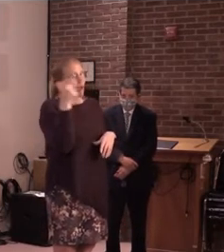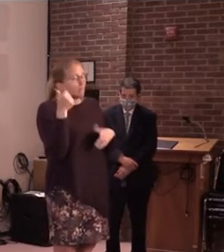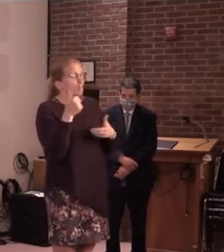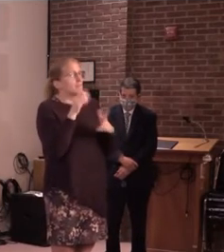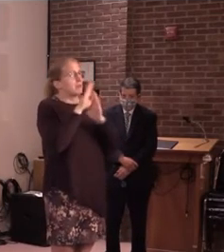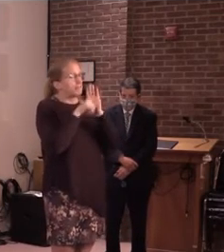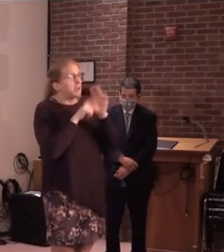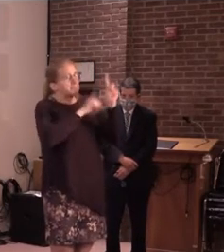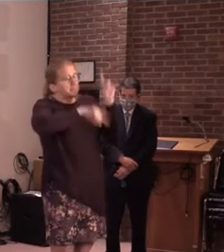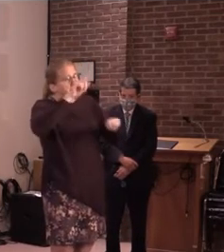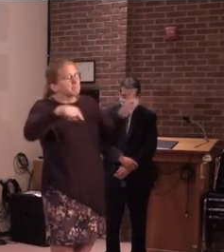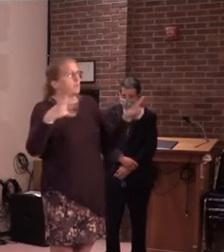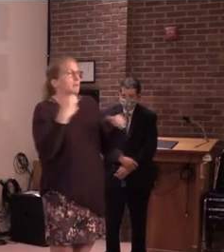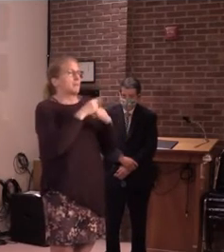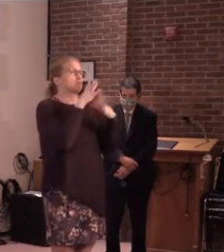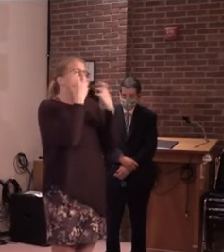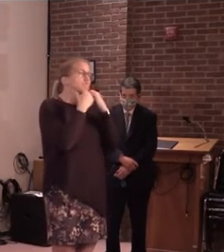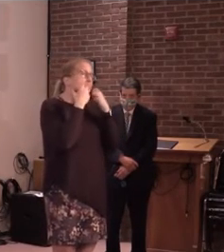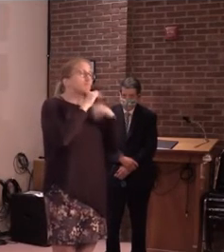its impact.